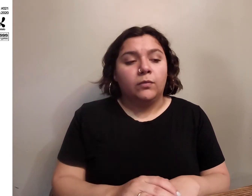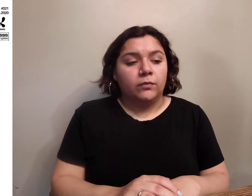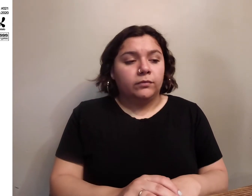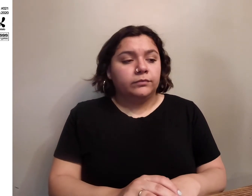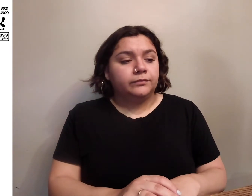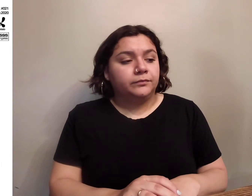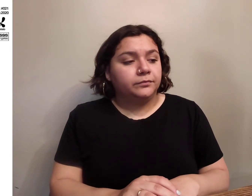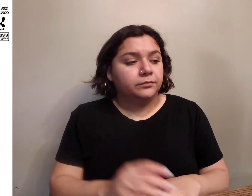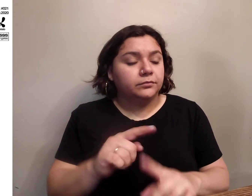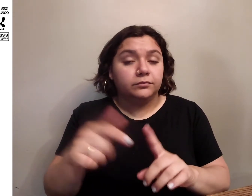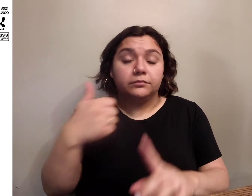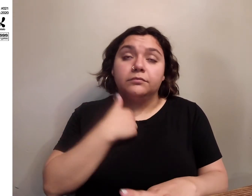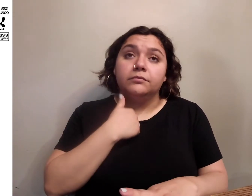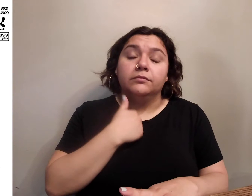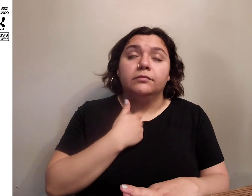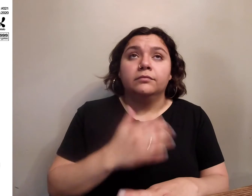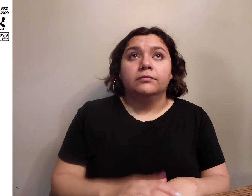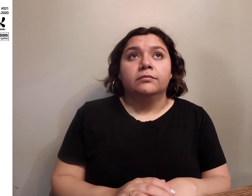I am